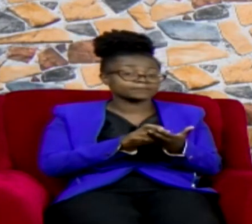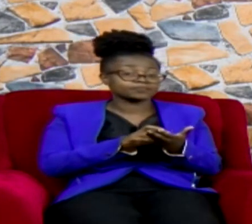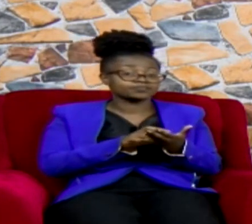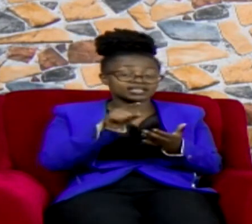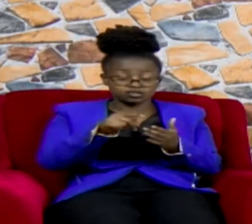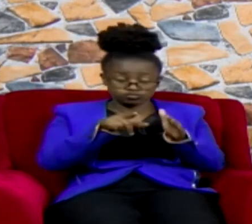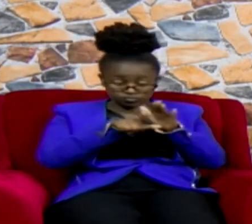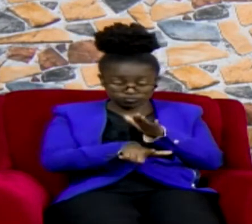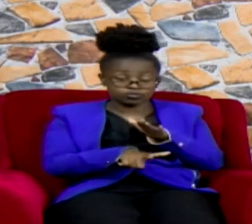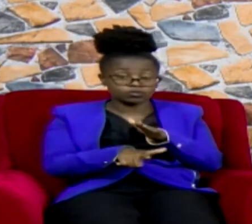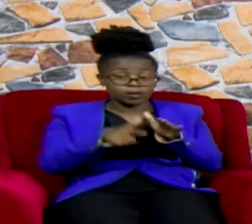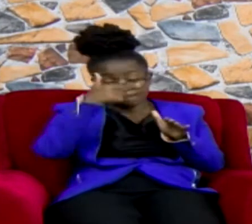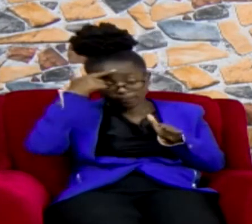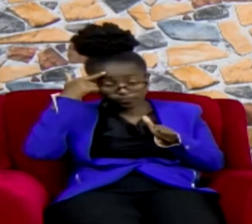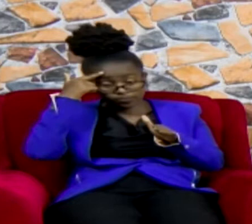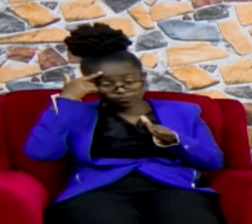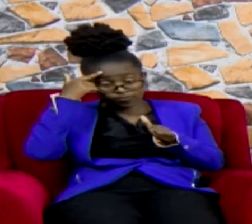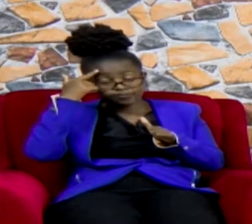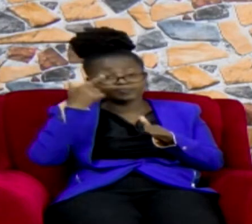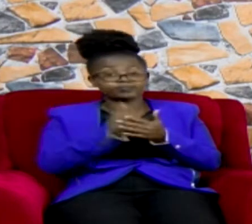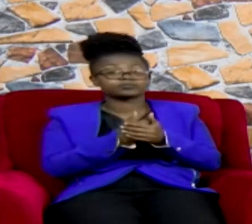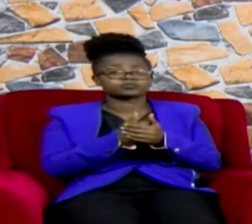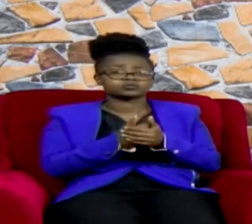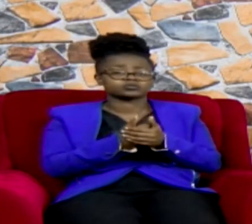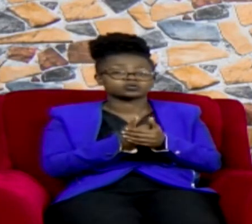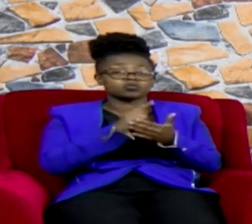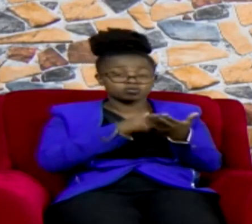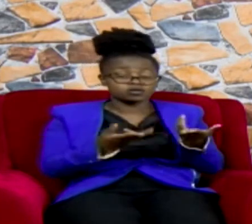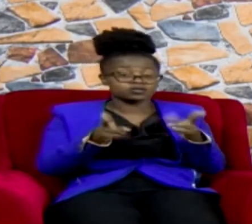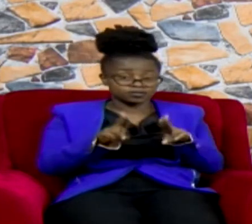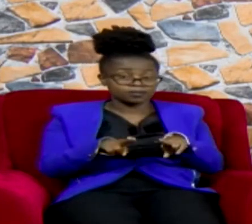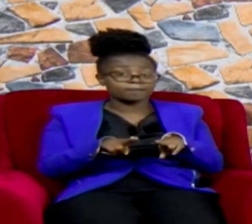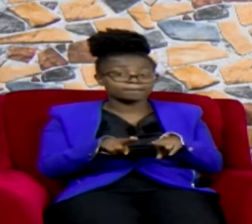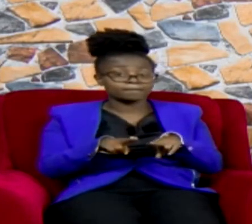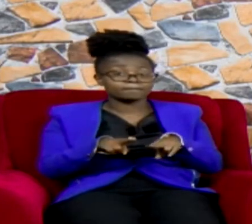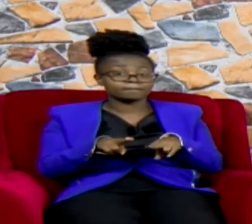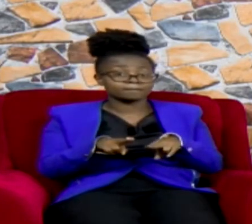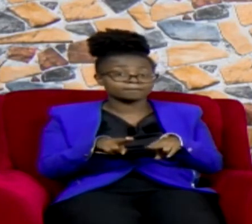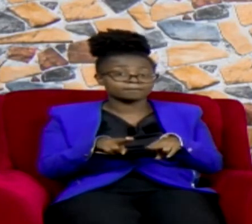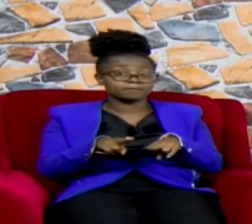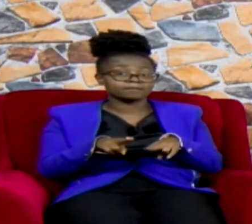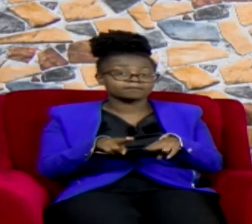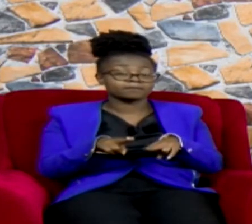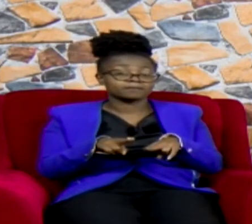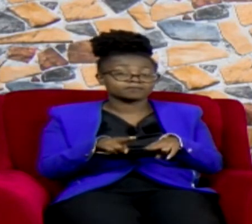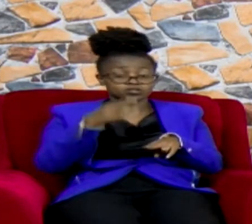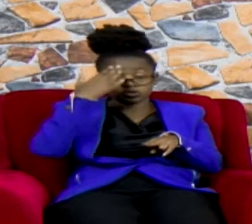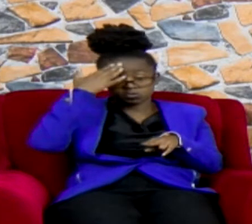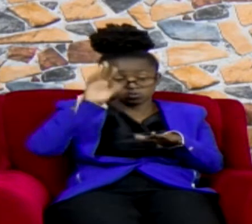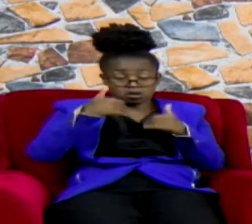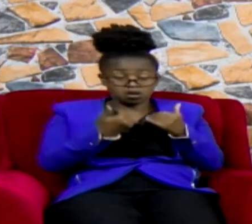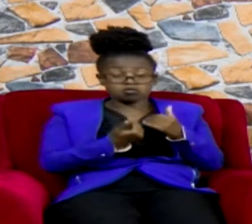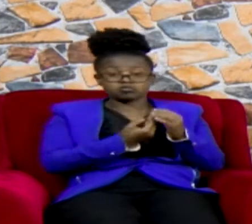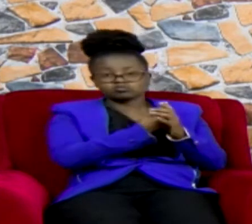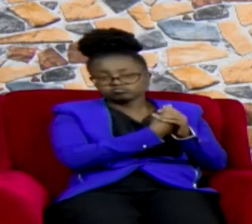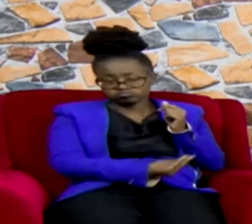to reduce, because it can be overwhelming. Because what happened, they don't know how to discriminate, what